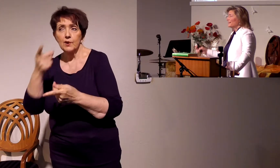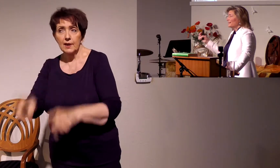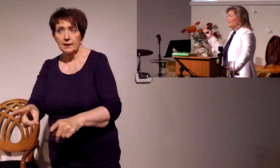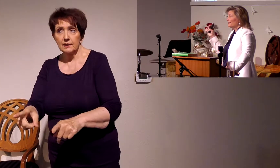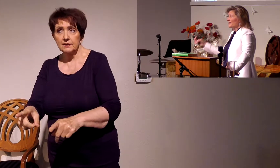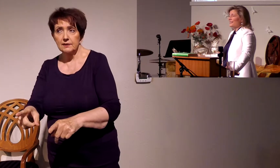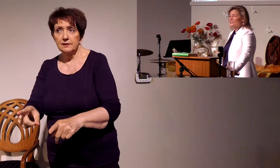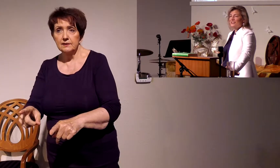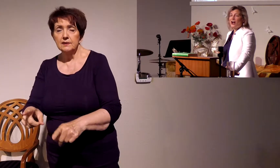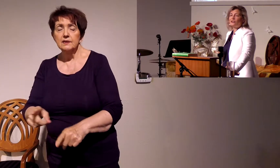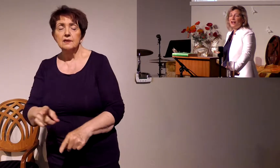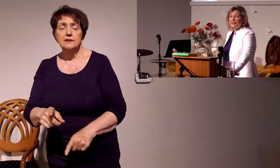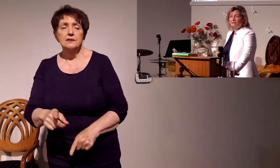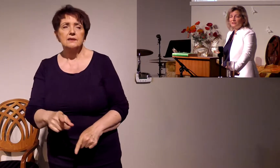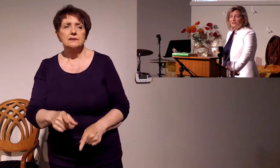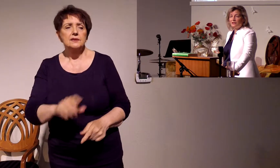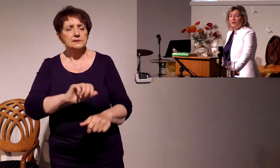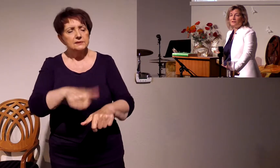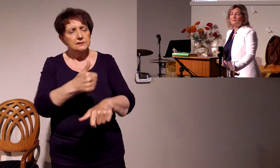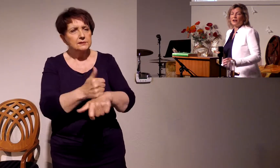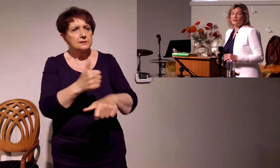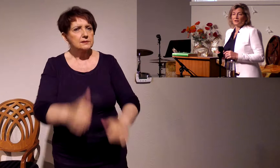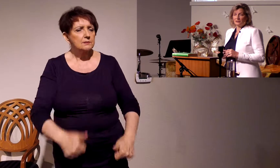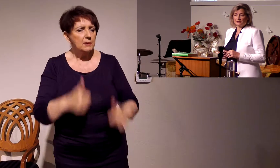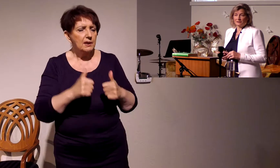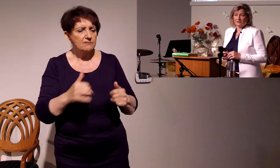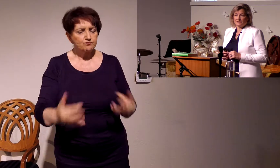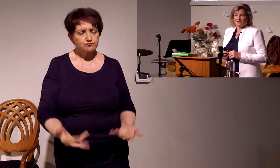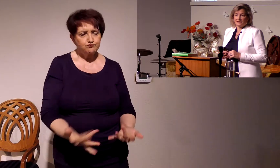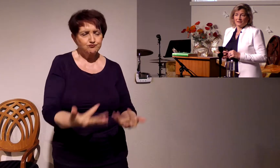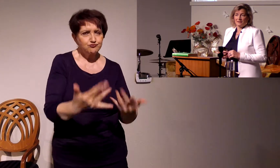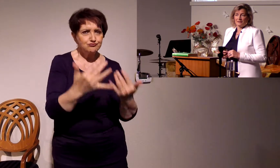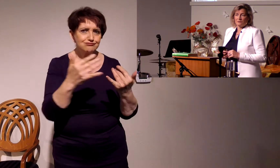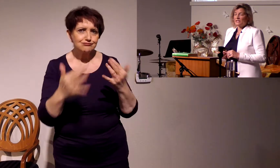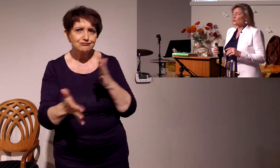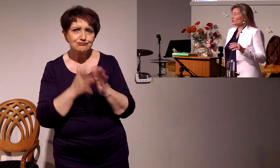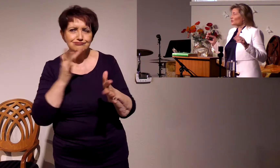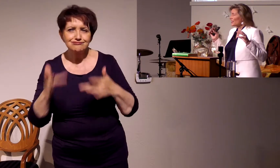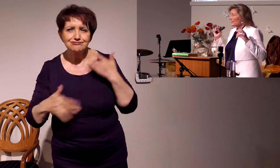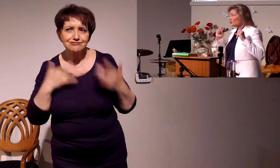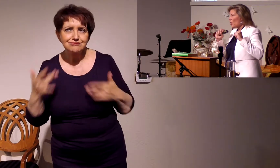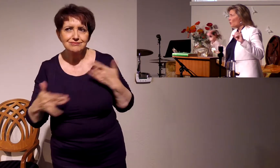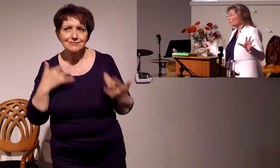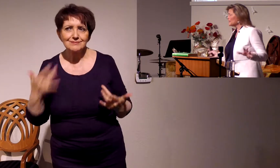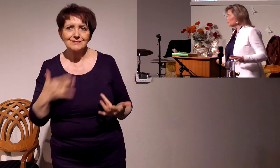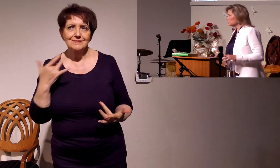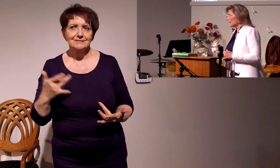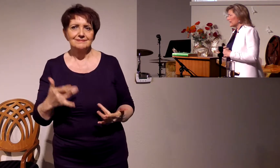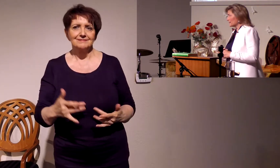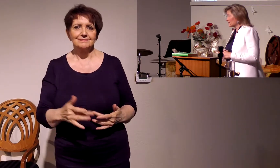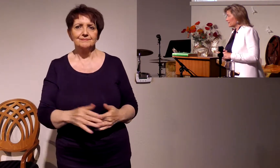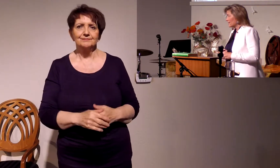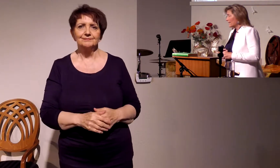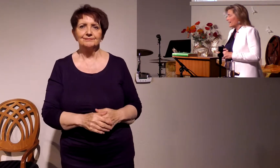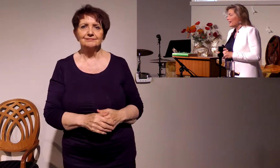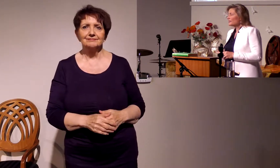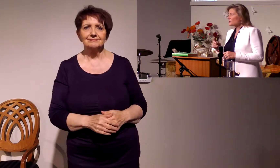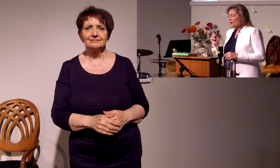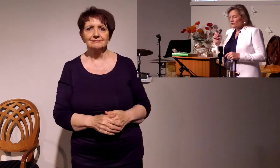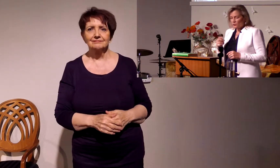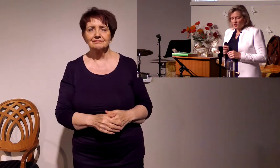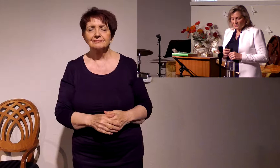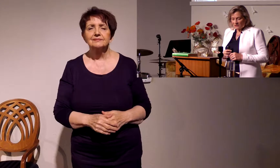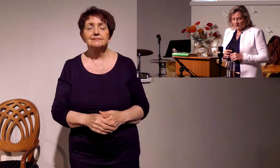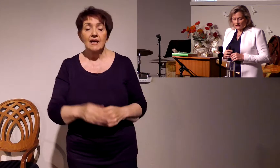truly sets our life on fire. We can just set it totally ablaze. And